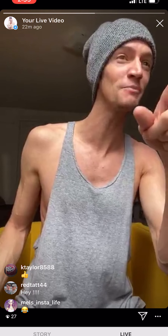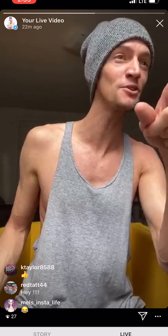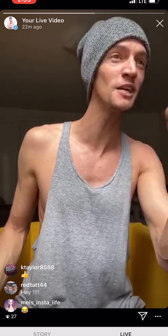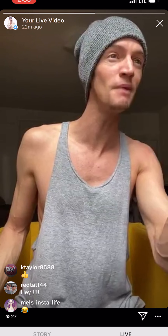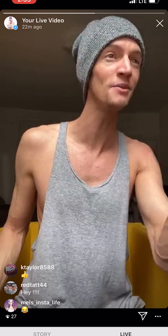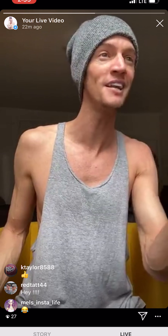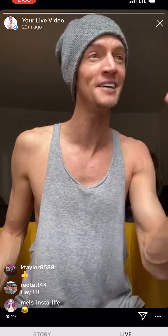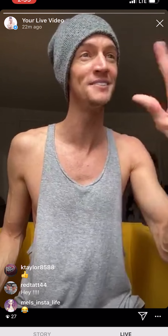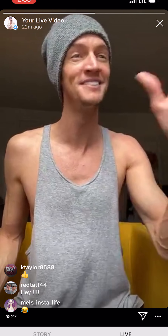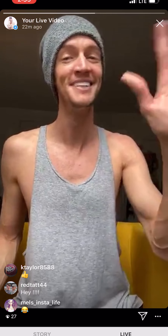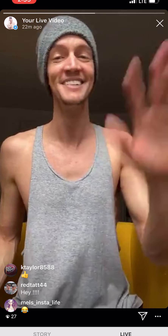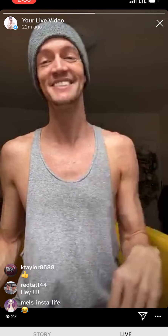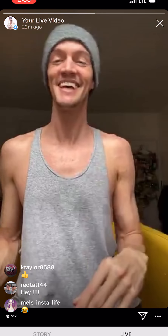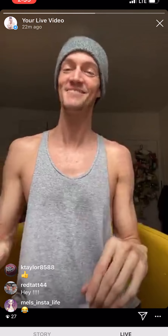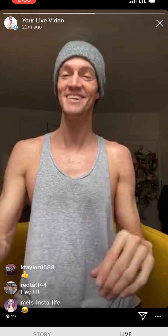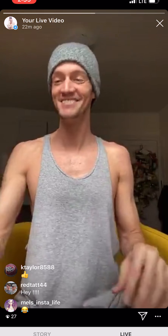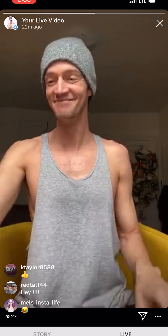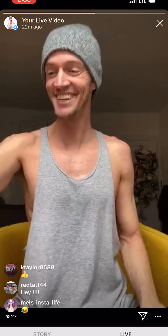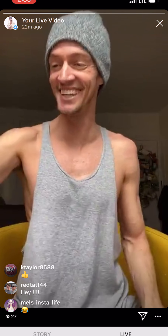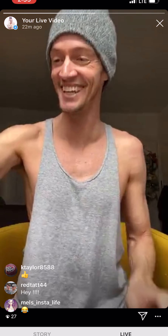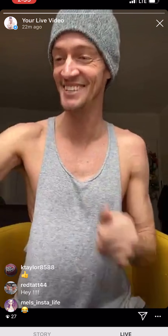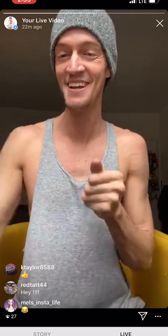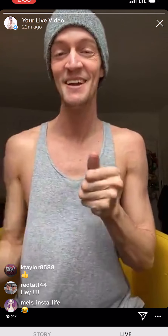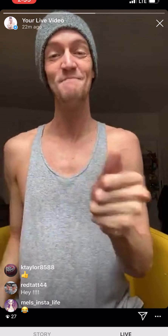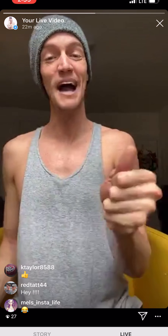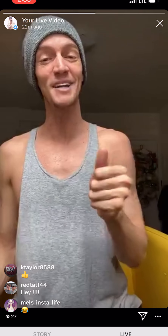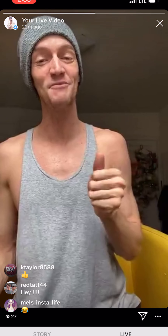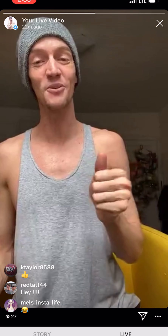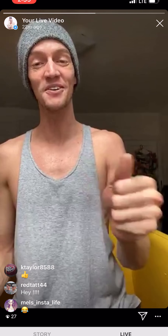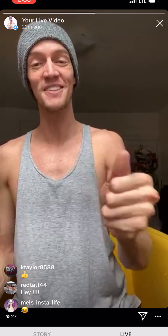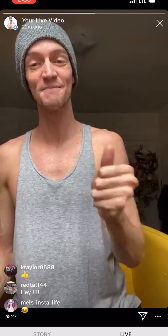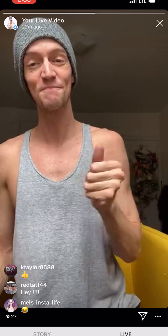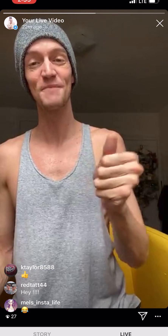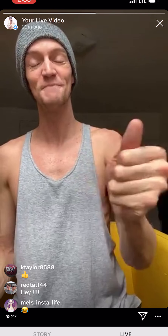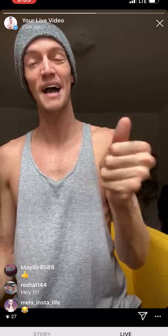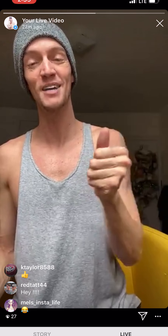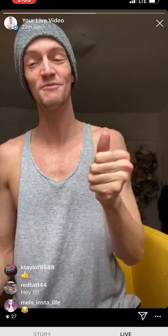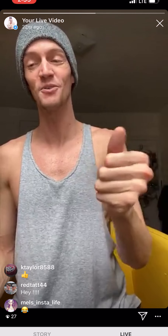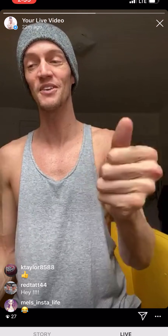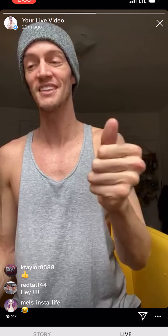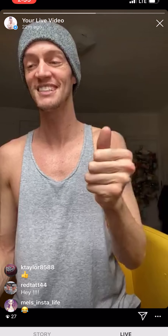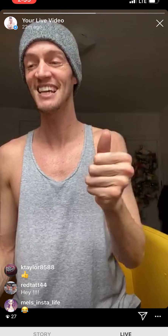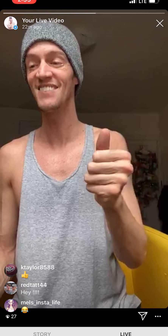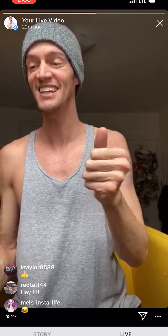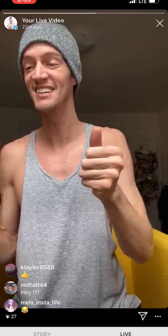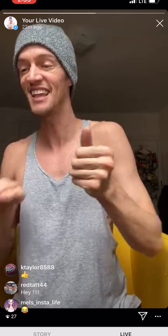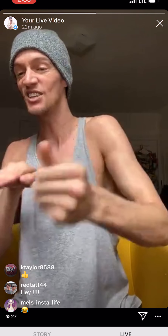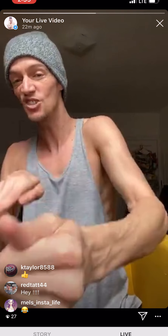running by right now. Have fun. Back and forth. Back and forth. Just kind of like a, like a saw.